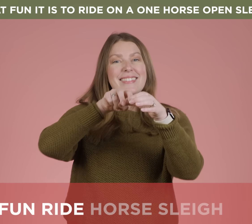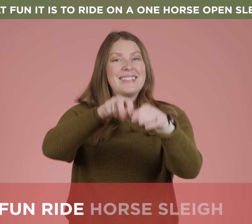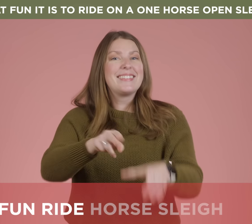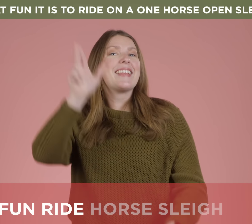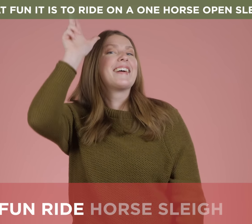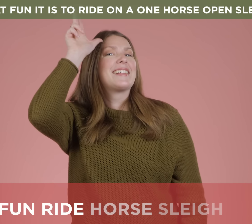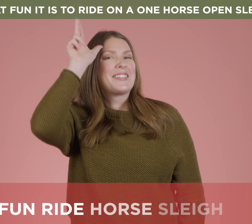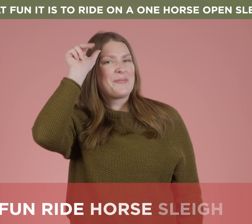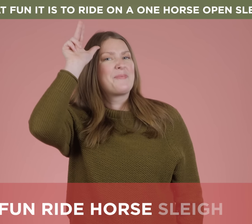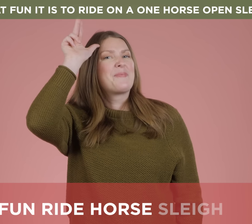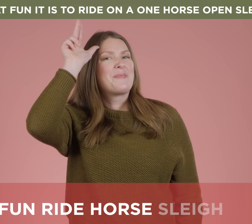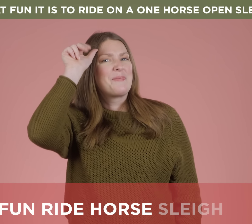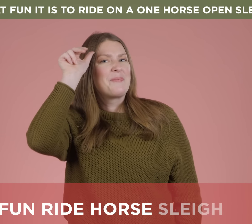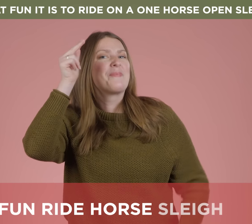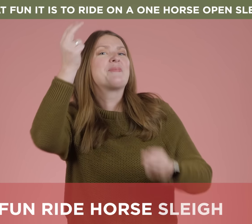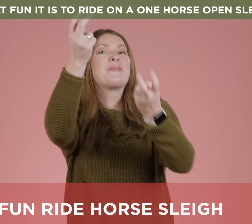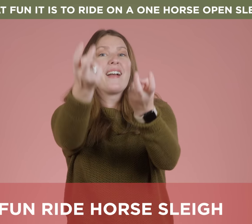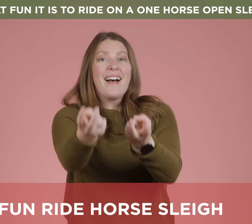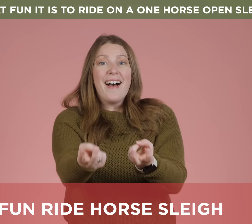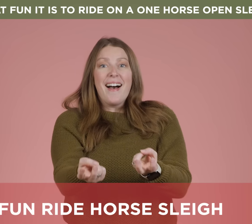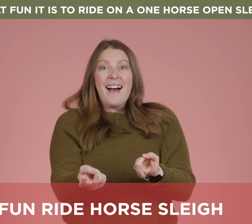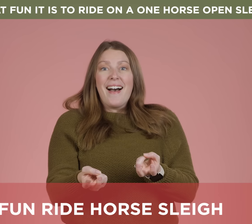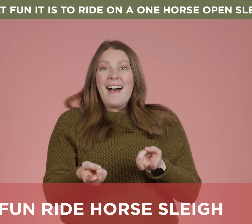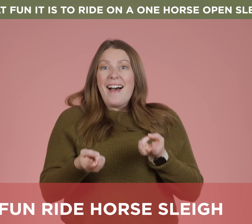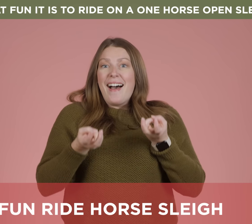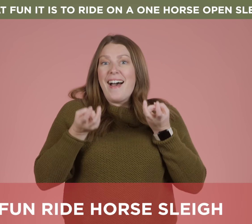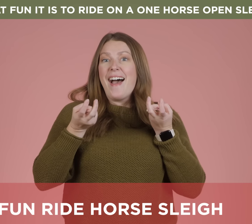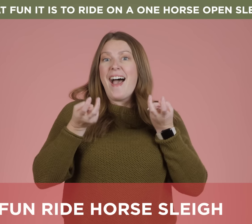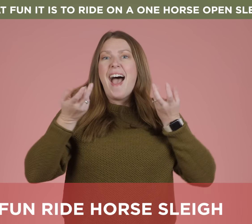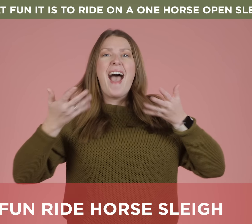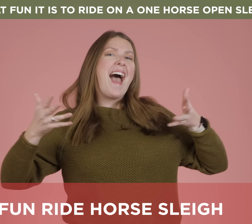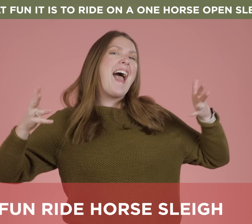to ride in a one-horse open sleigh.